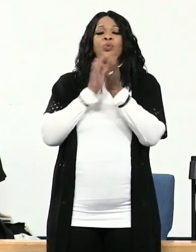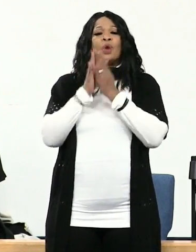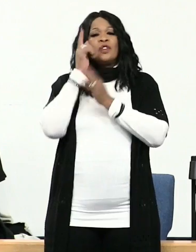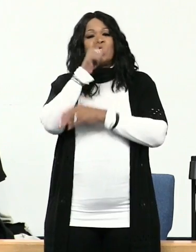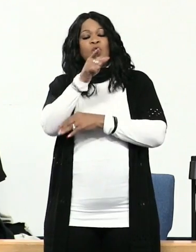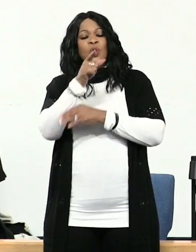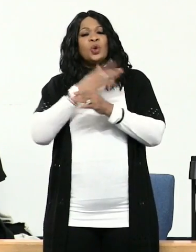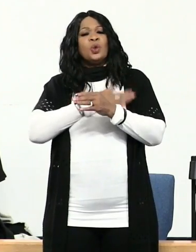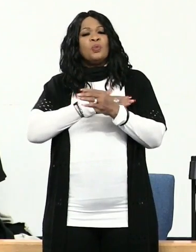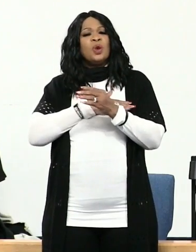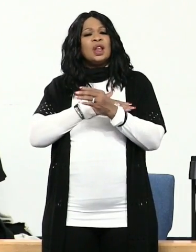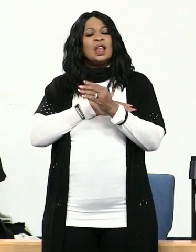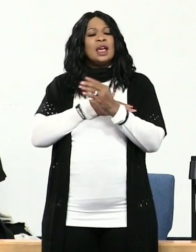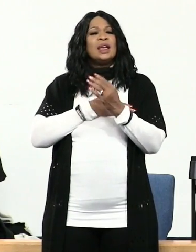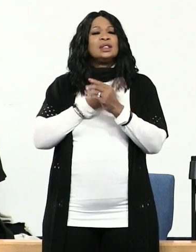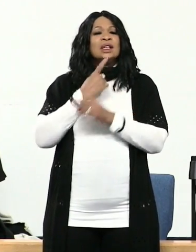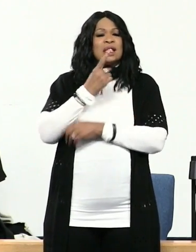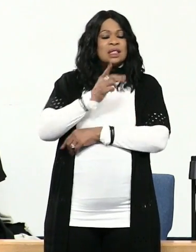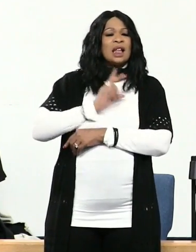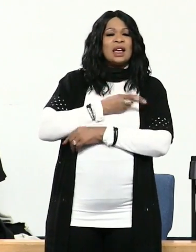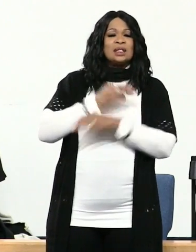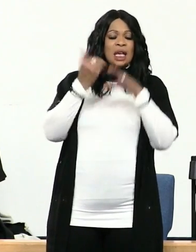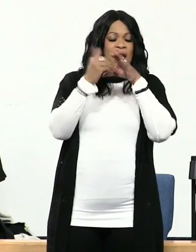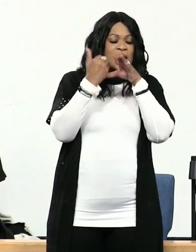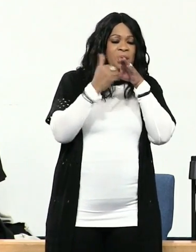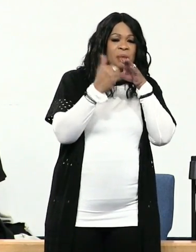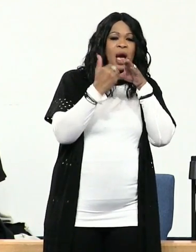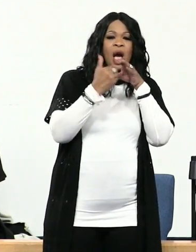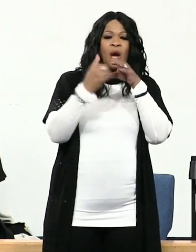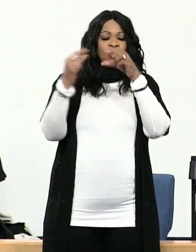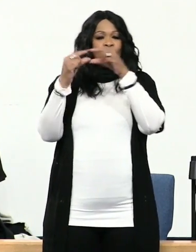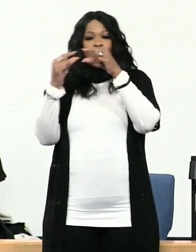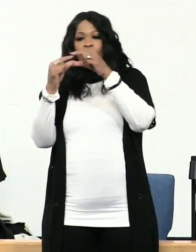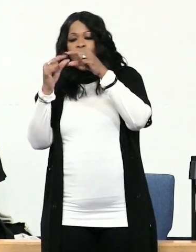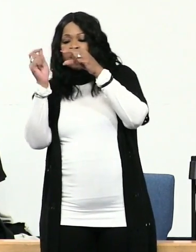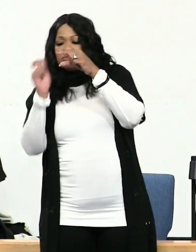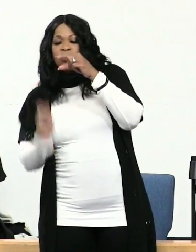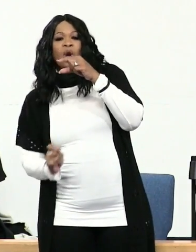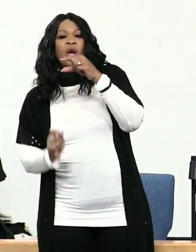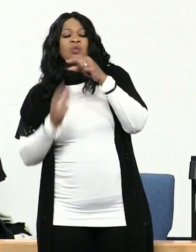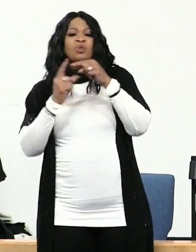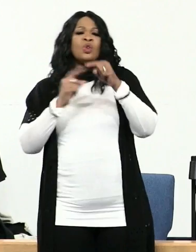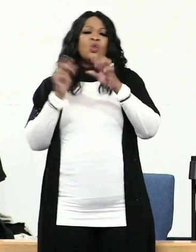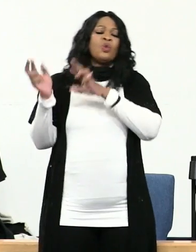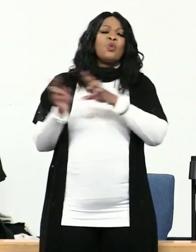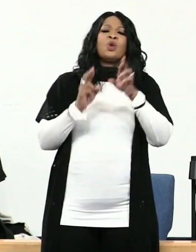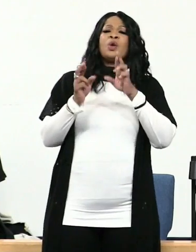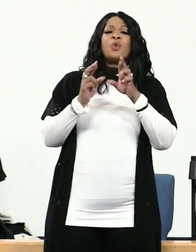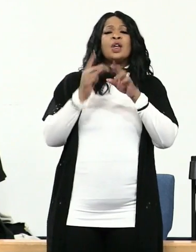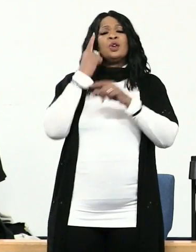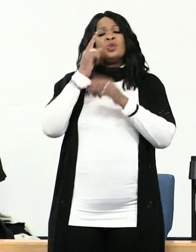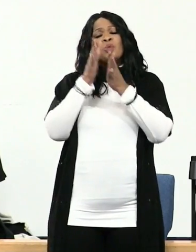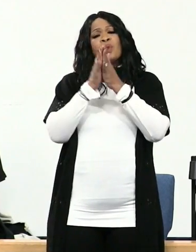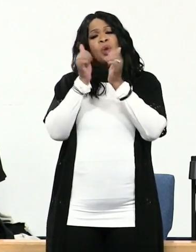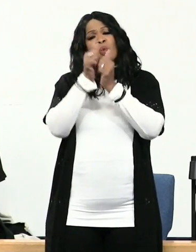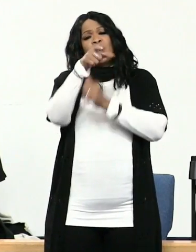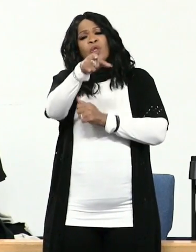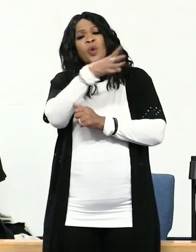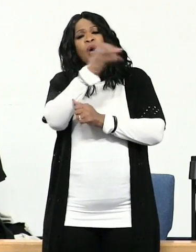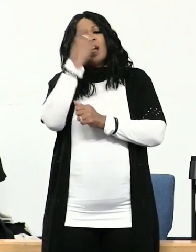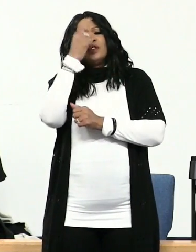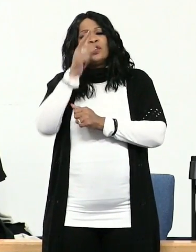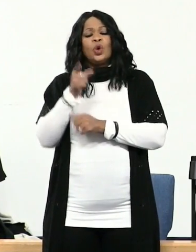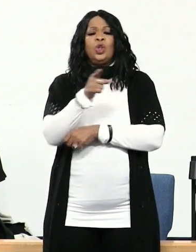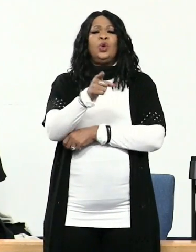Please reach out to us. Send us an email or put it on the connection card. We are ready to pray with you and for